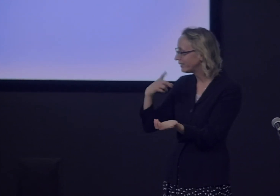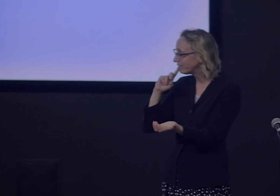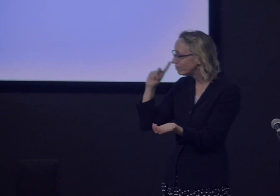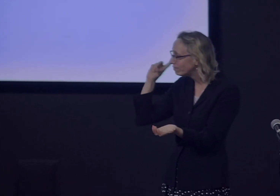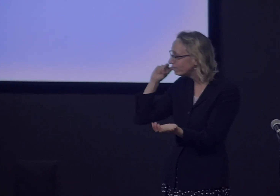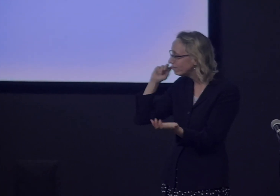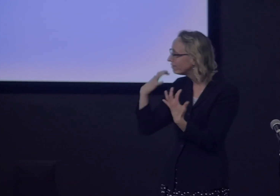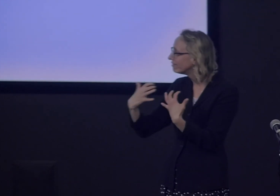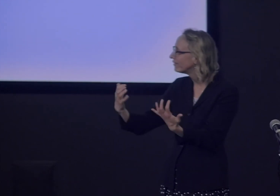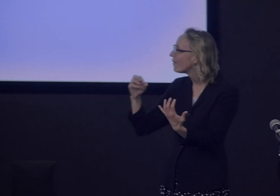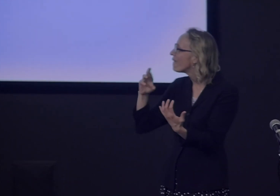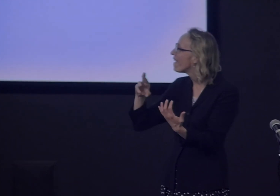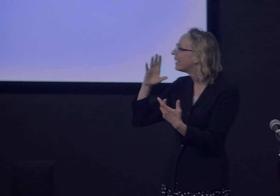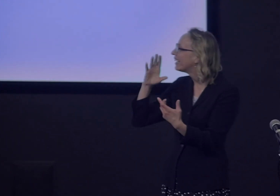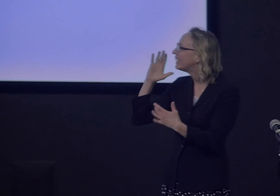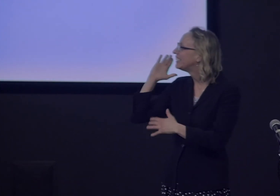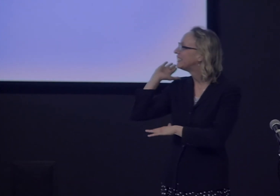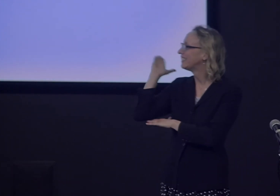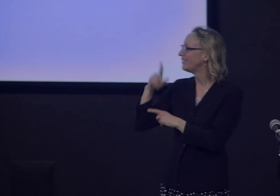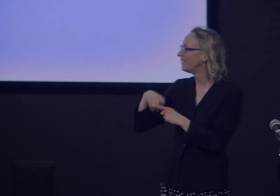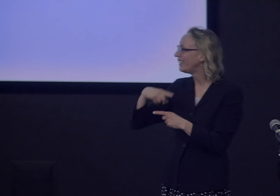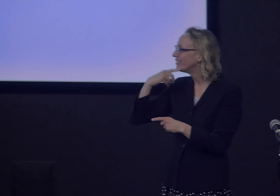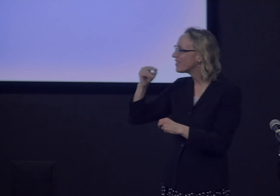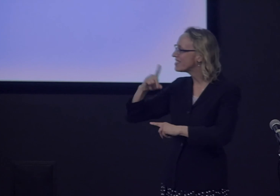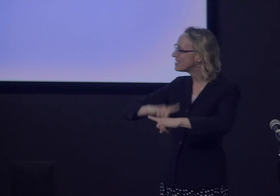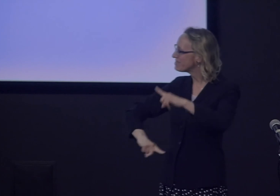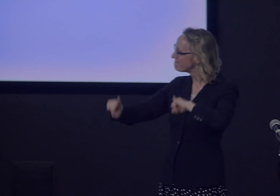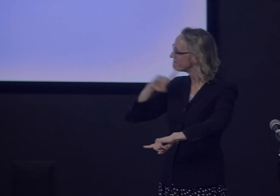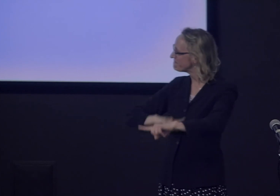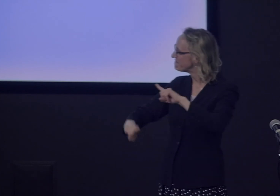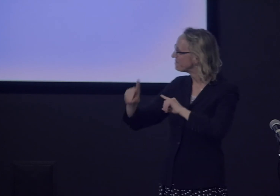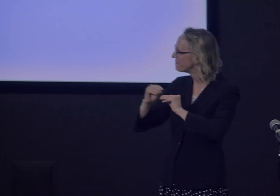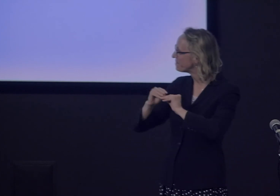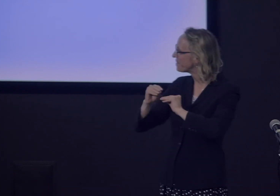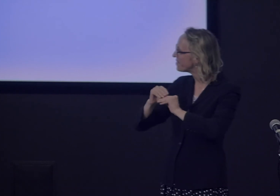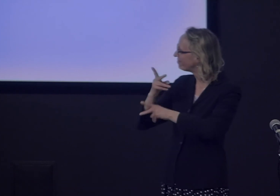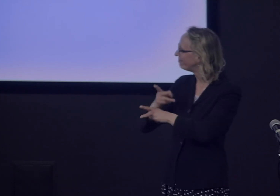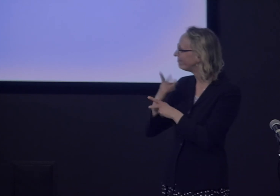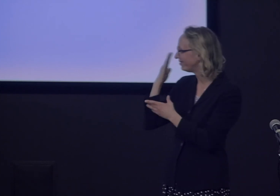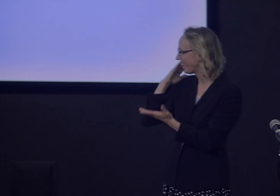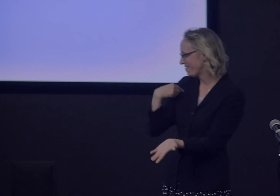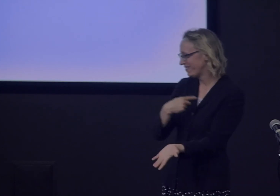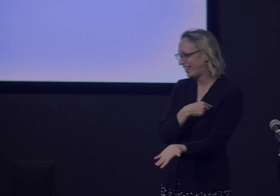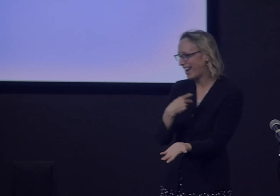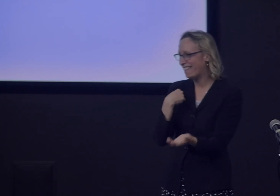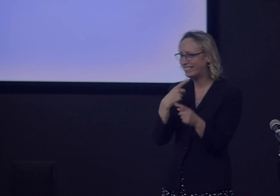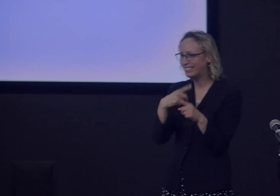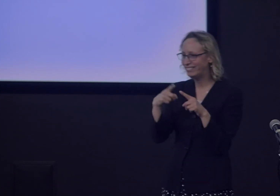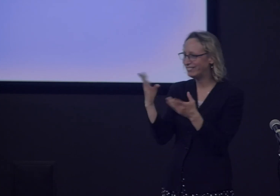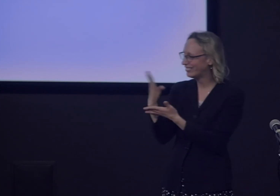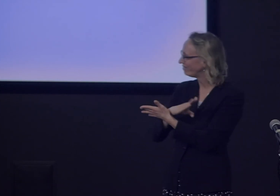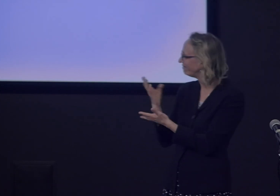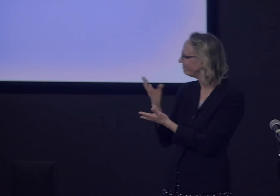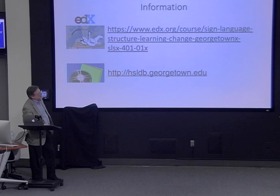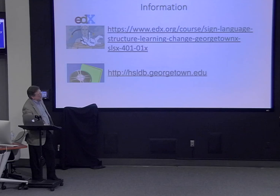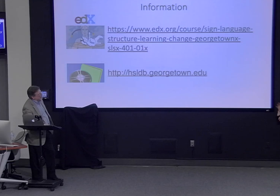videos and those targeted audiences were those who were deaf or could sign more fluently. And to